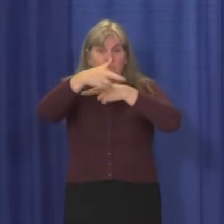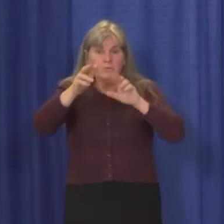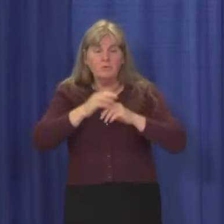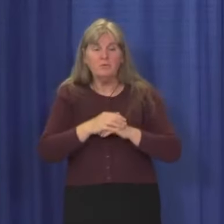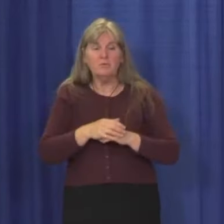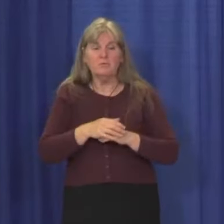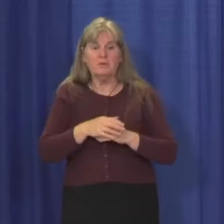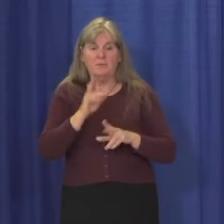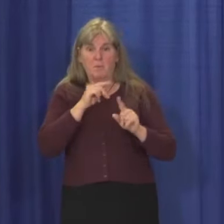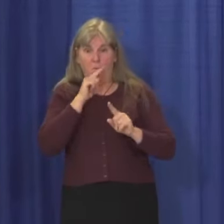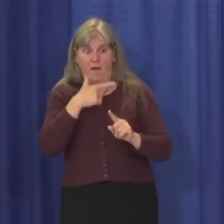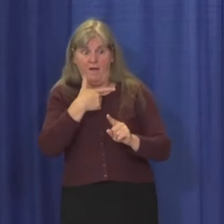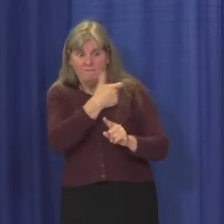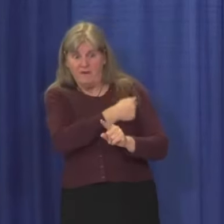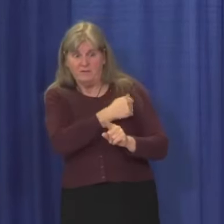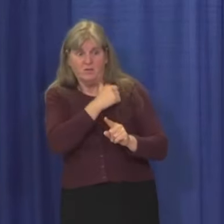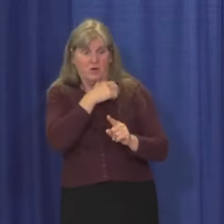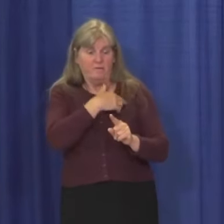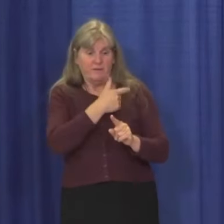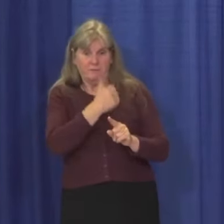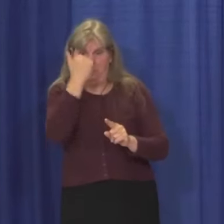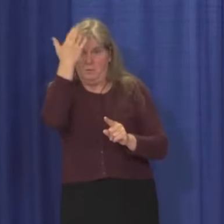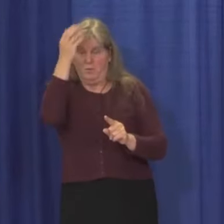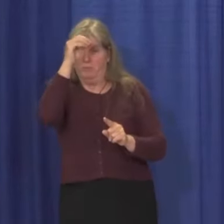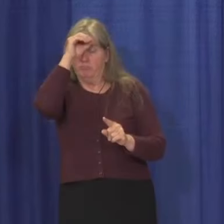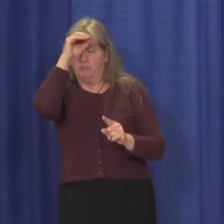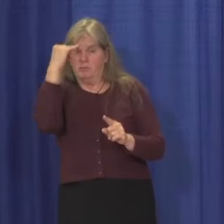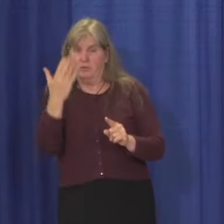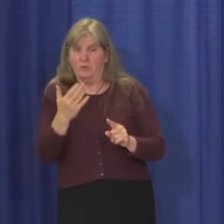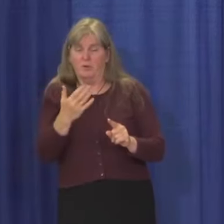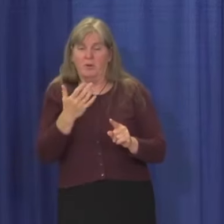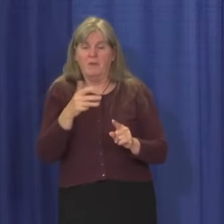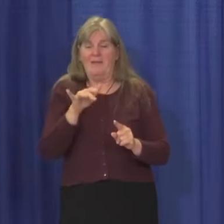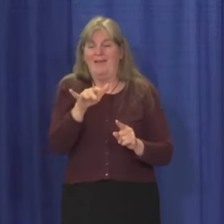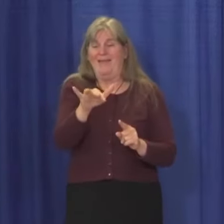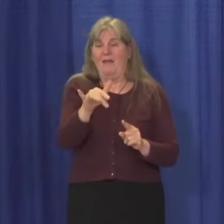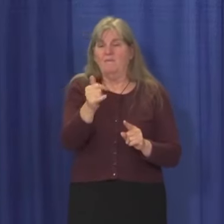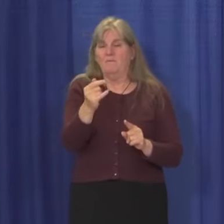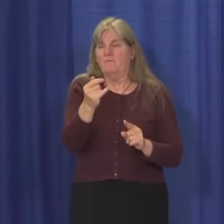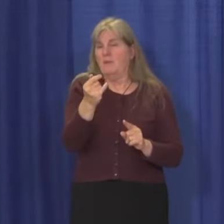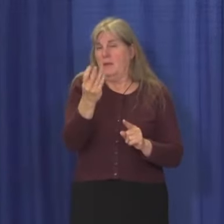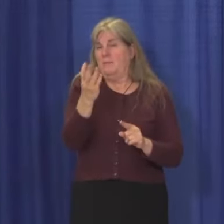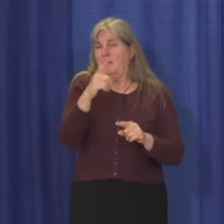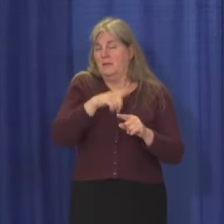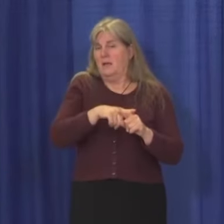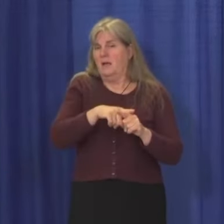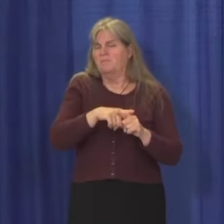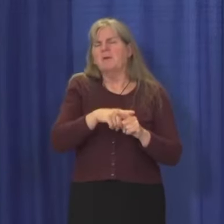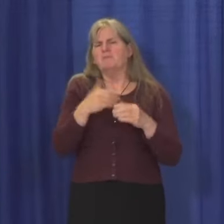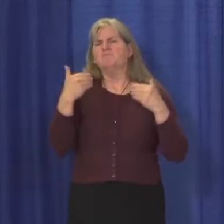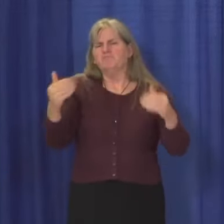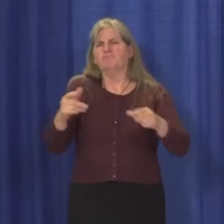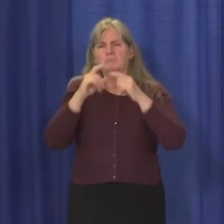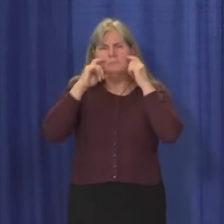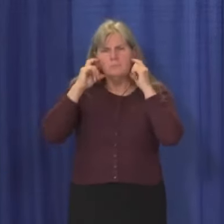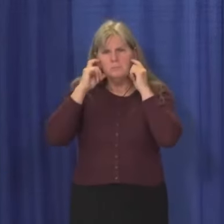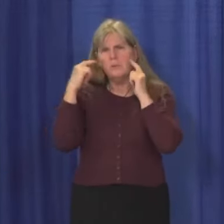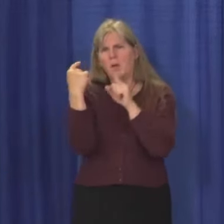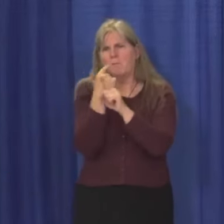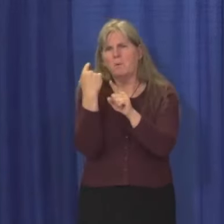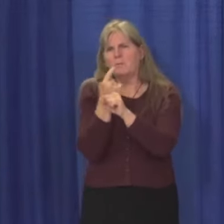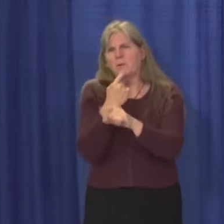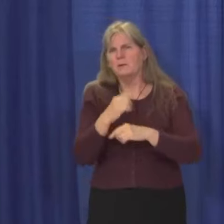status, and you're going to be there for a while. Maybe a mask would be an appropriate thing to